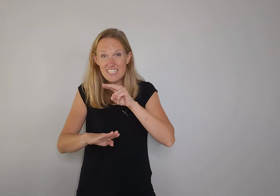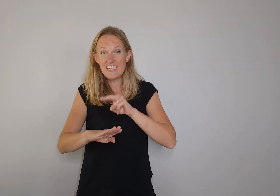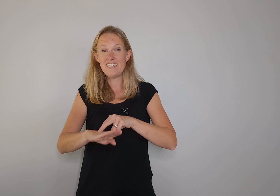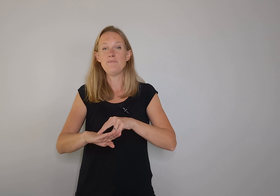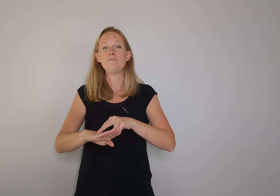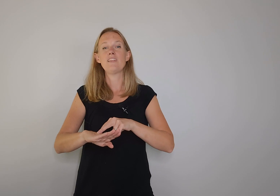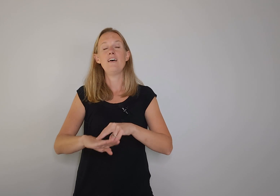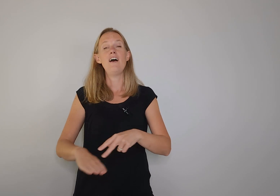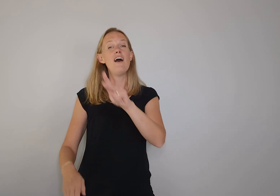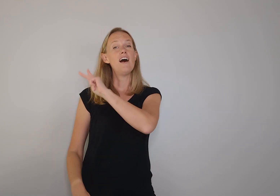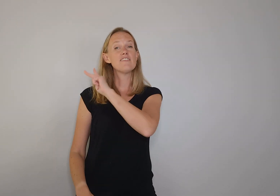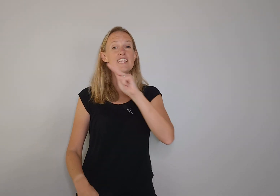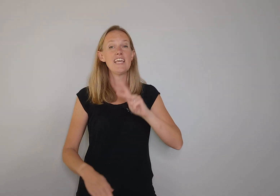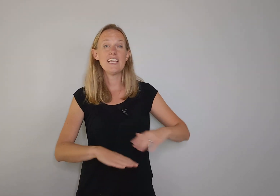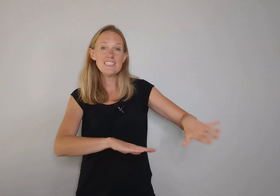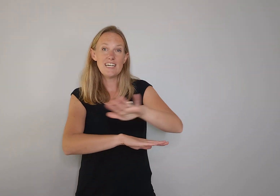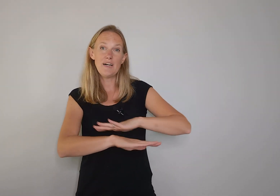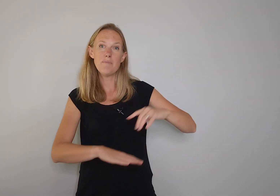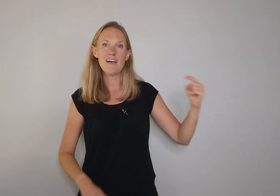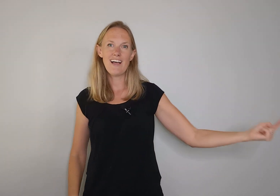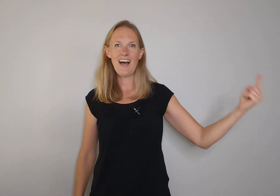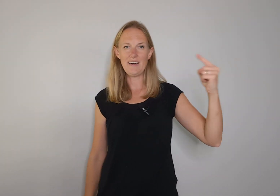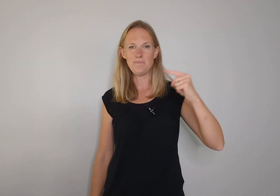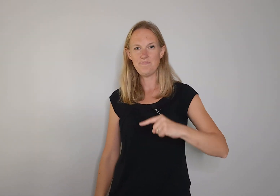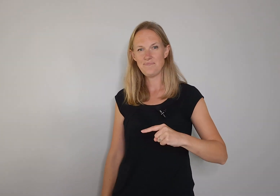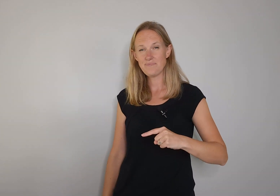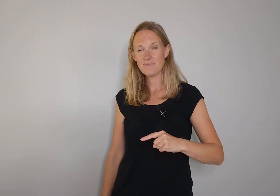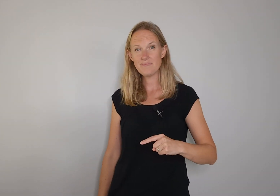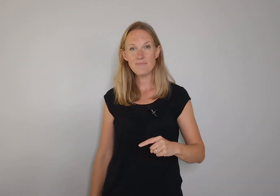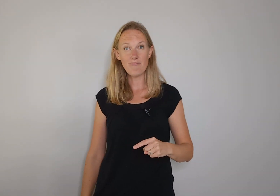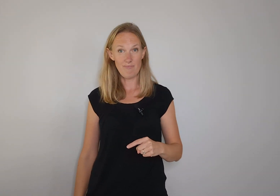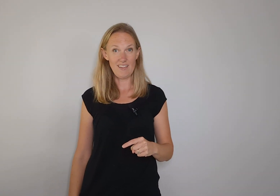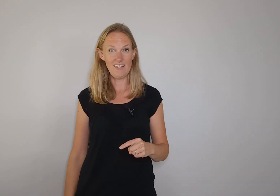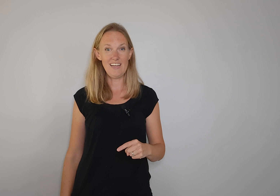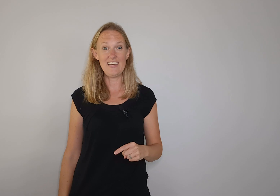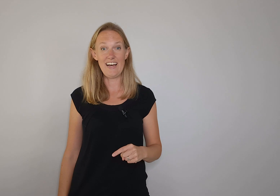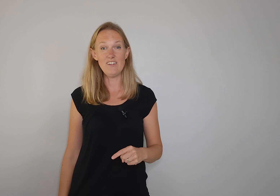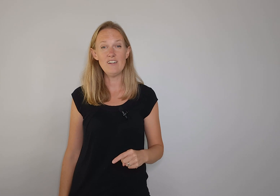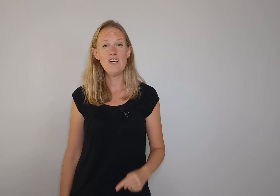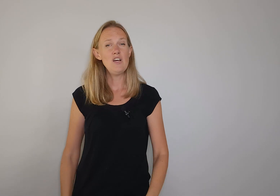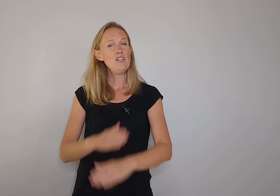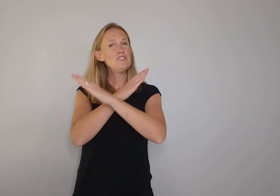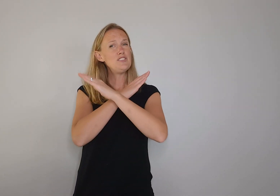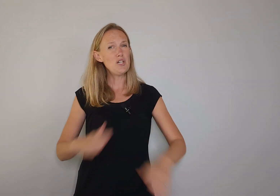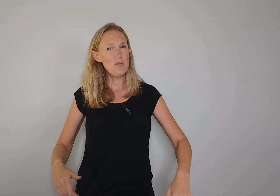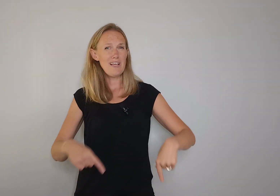nation, of kingdom come. Okay, and now don't let